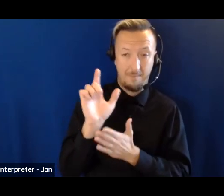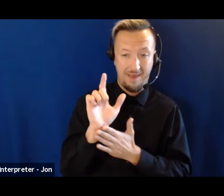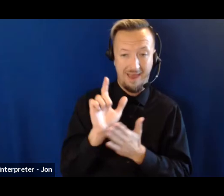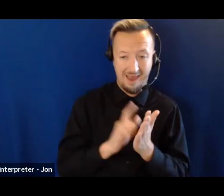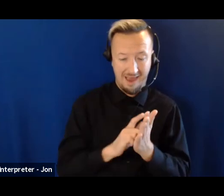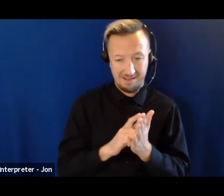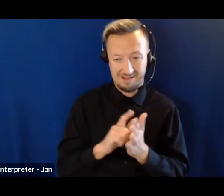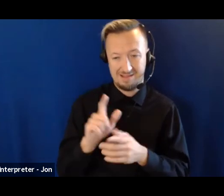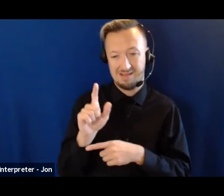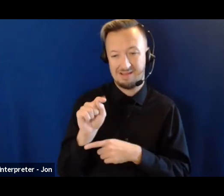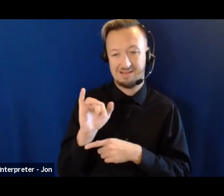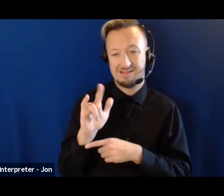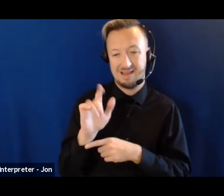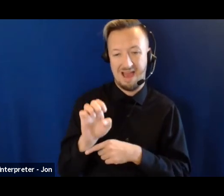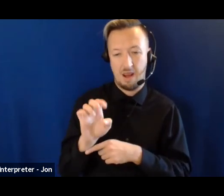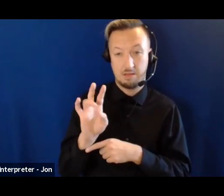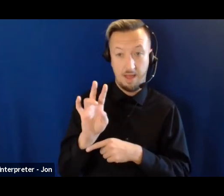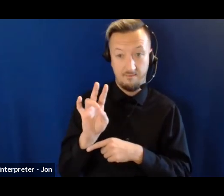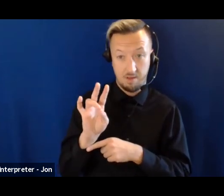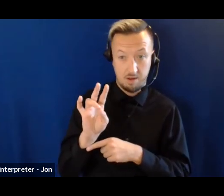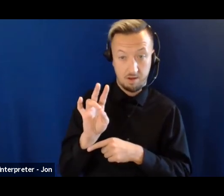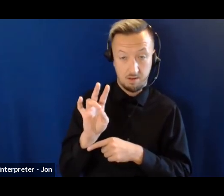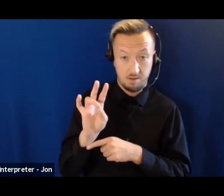Title VII,